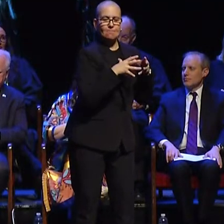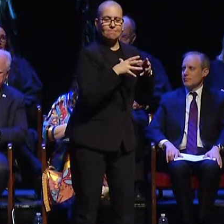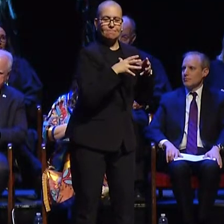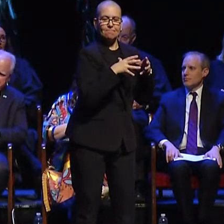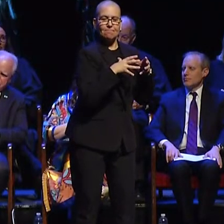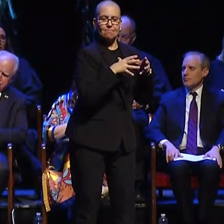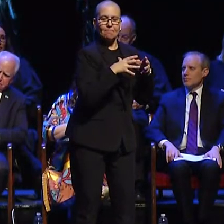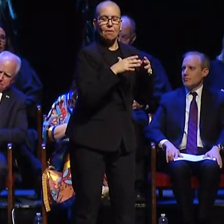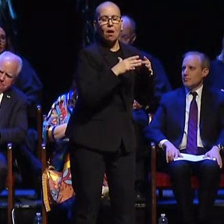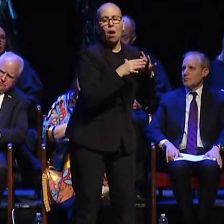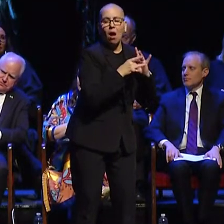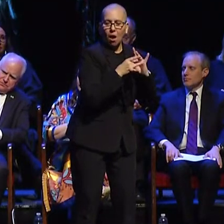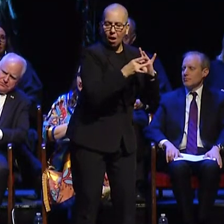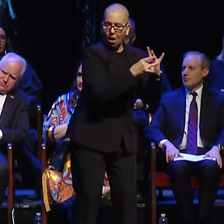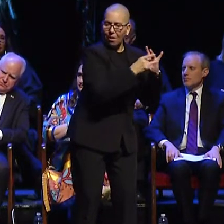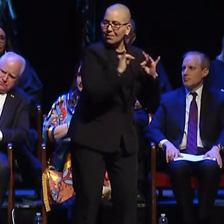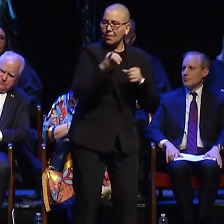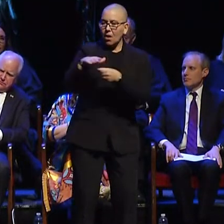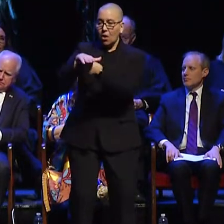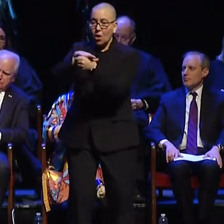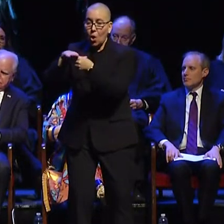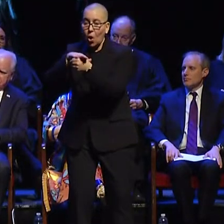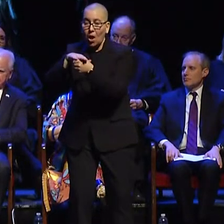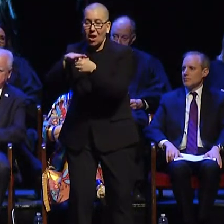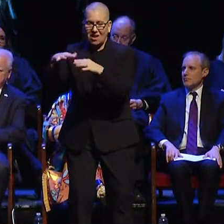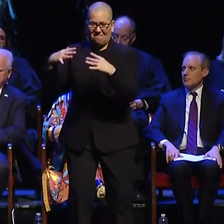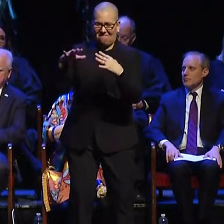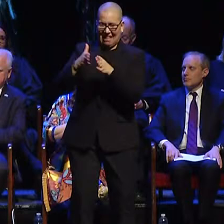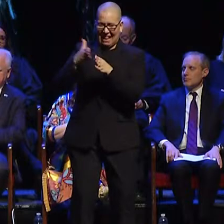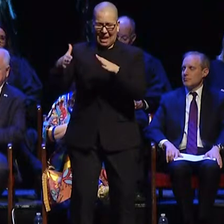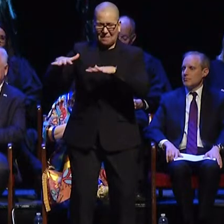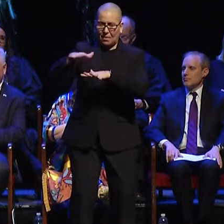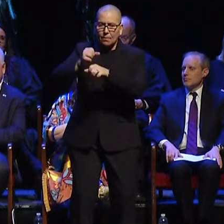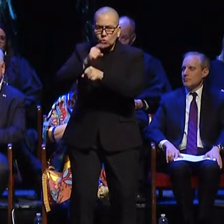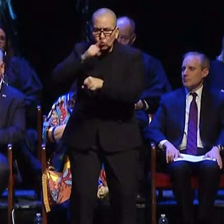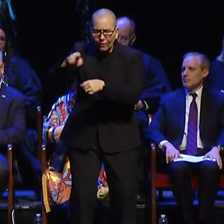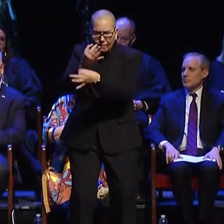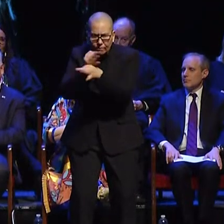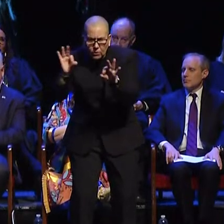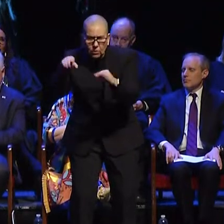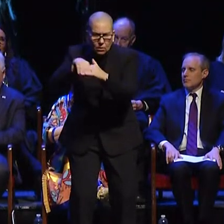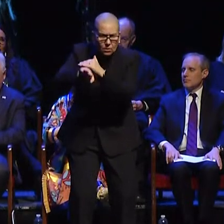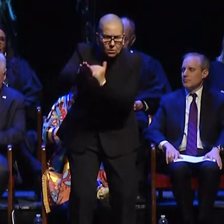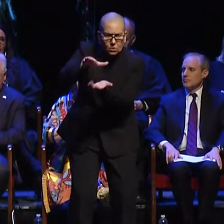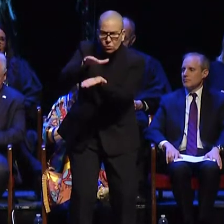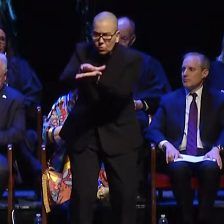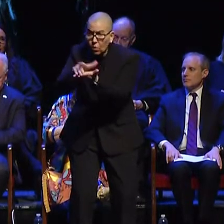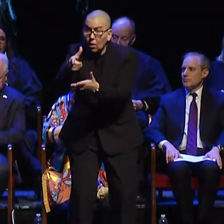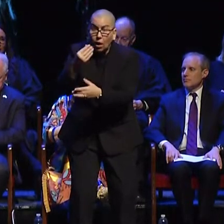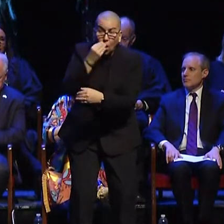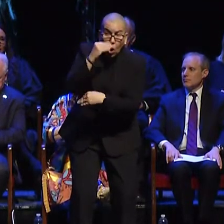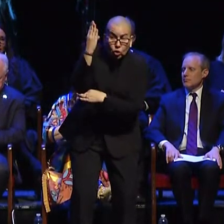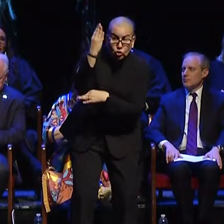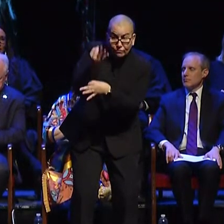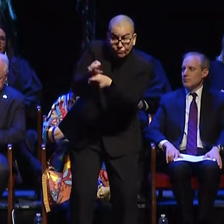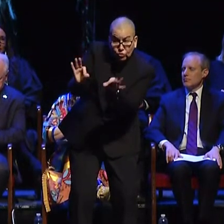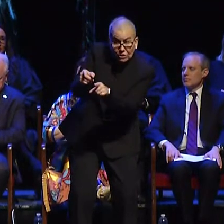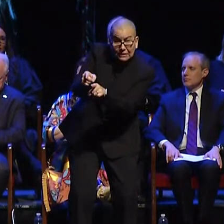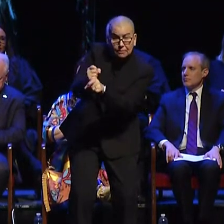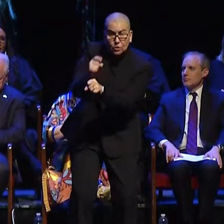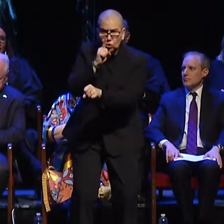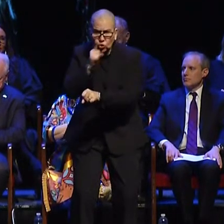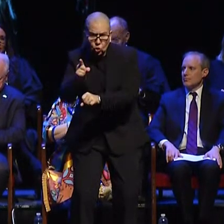sure every kid in your school gets lunch, whether it's to make sure that you have the roads that can get you to the hospital